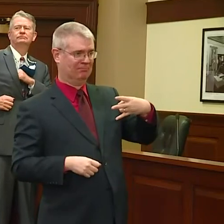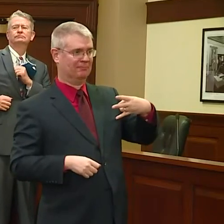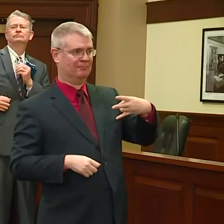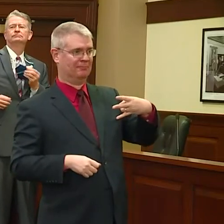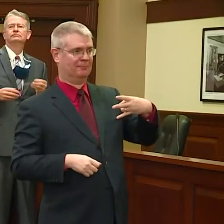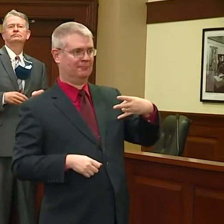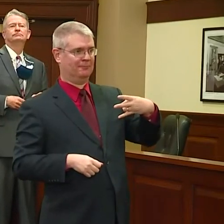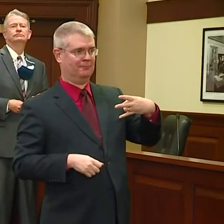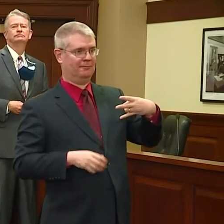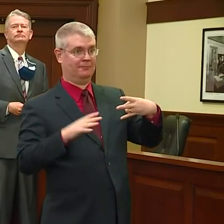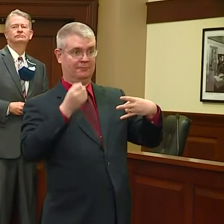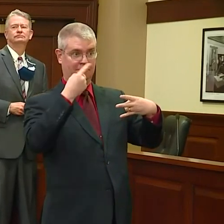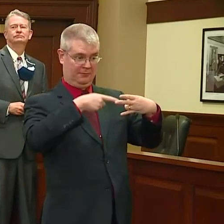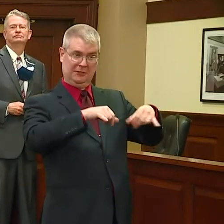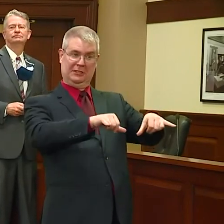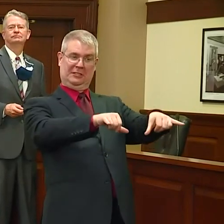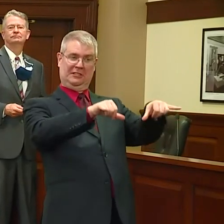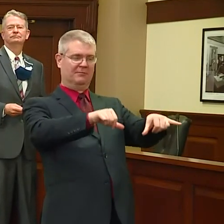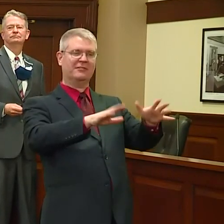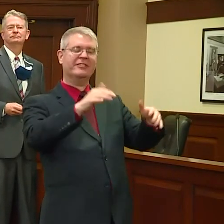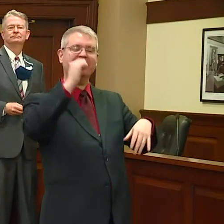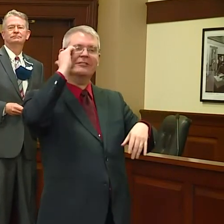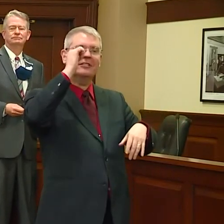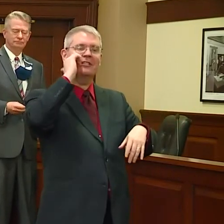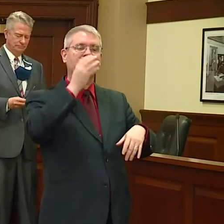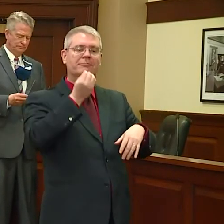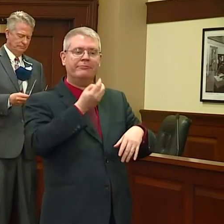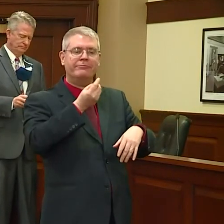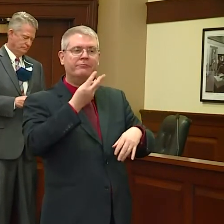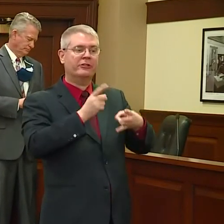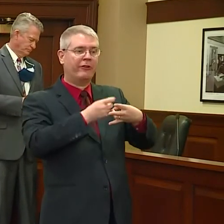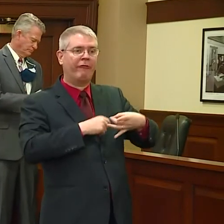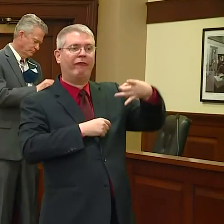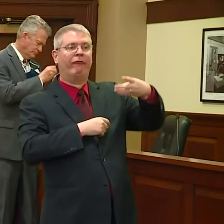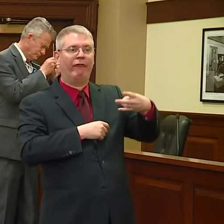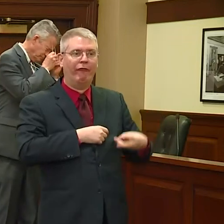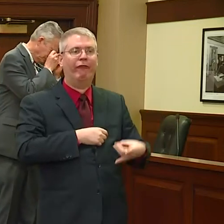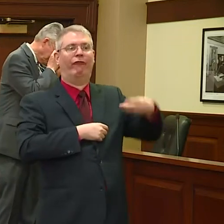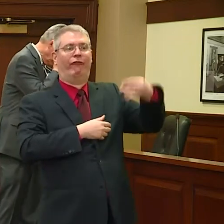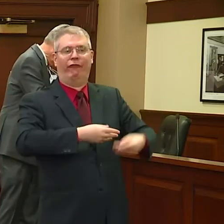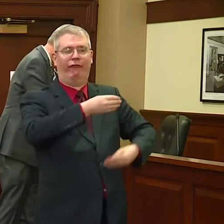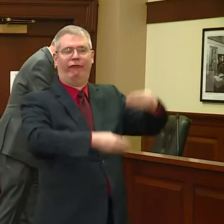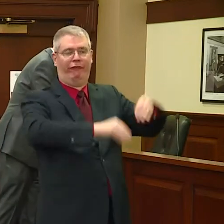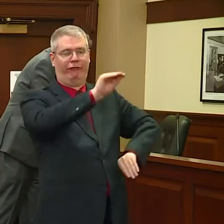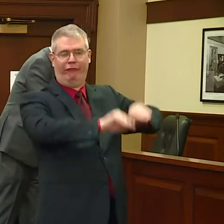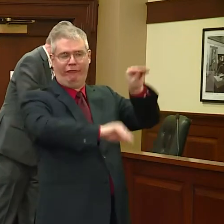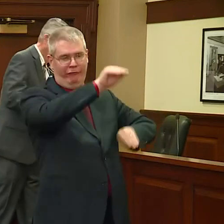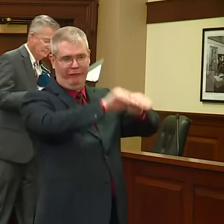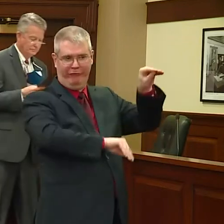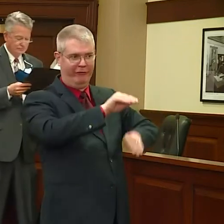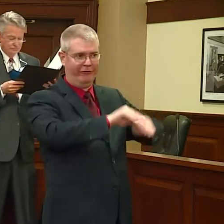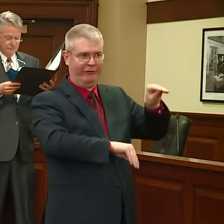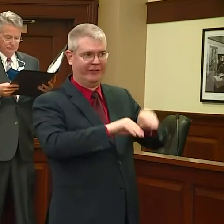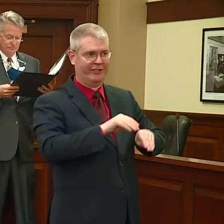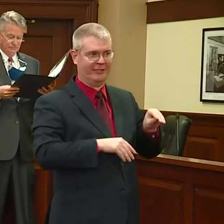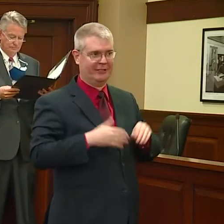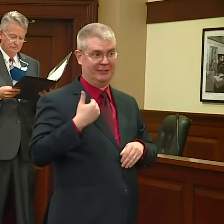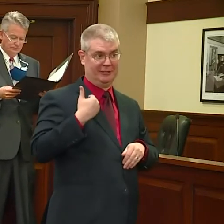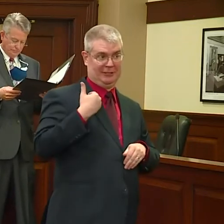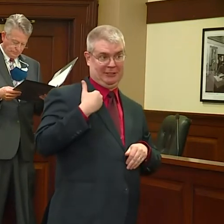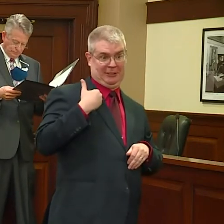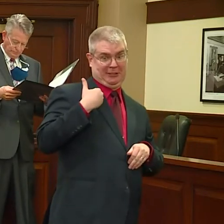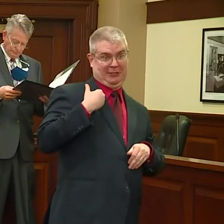We were 6th Monday. So I urge you to go to the site, Pandemics Explained. And what that ranking